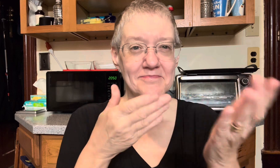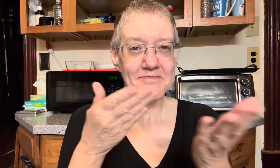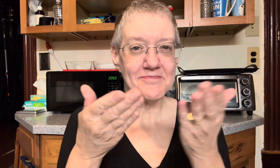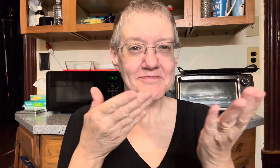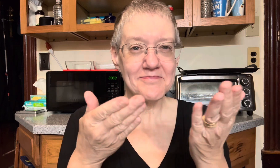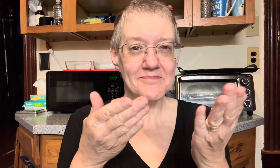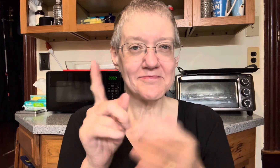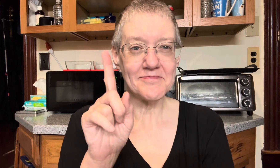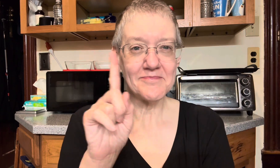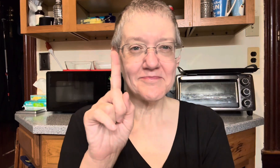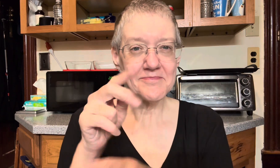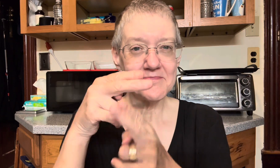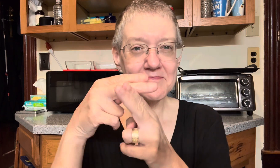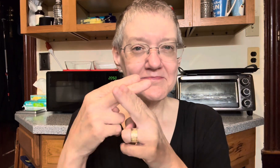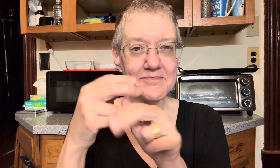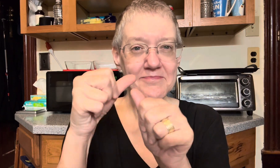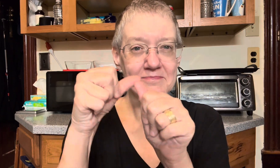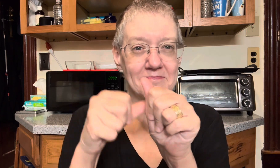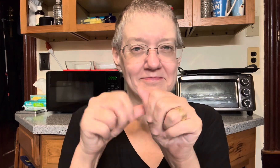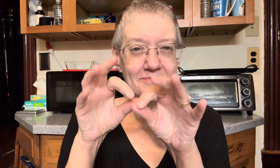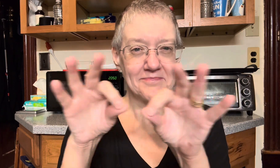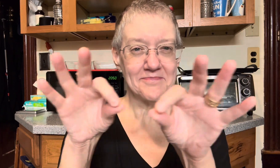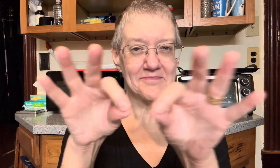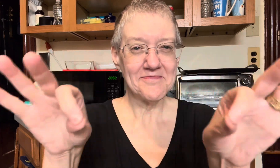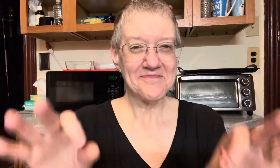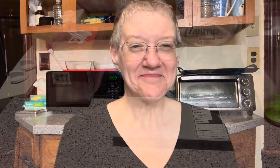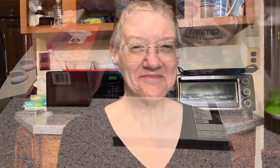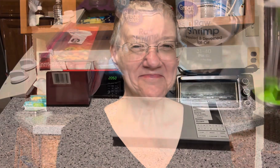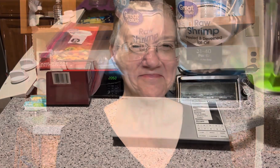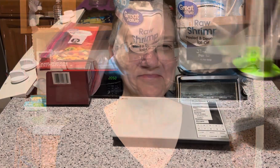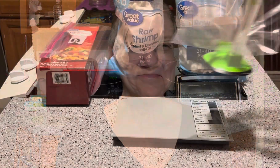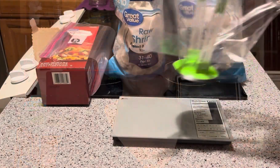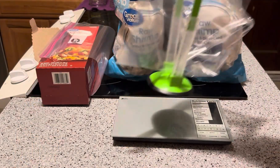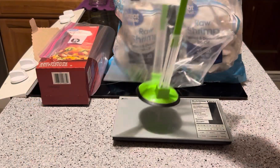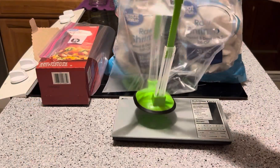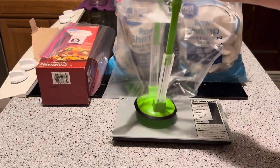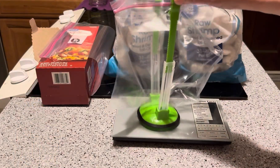into baggies of 1 pound each.